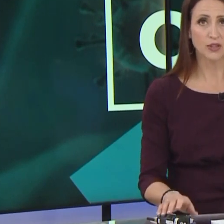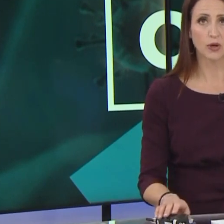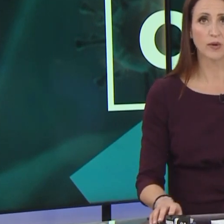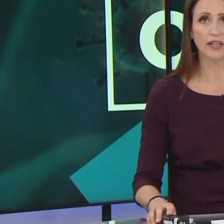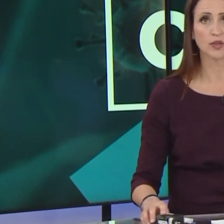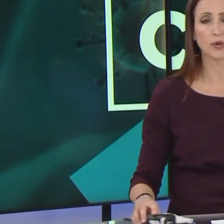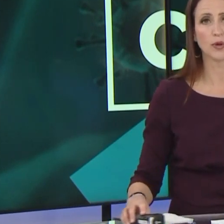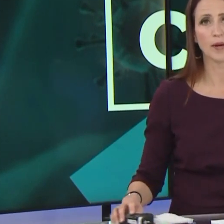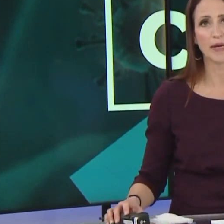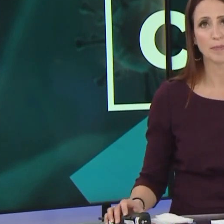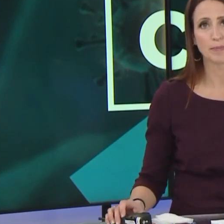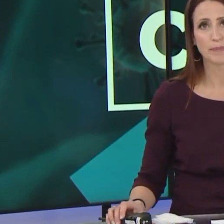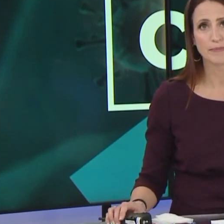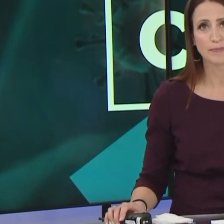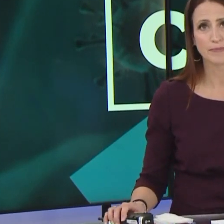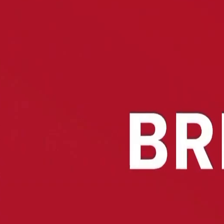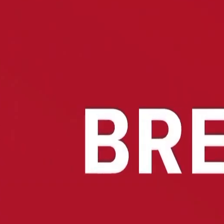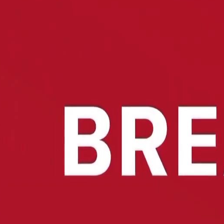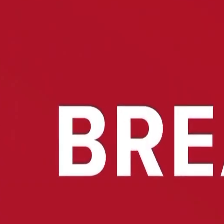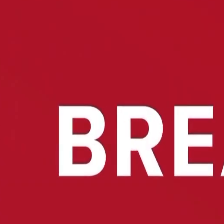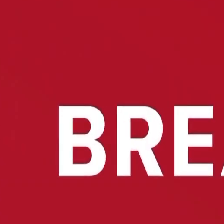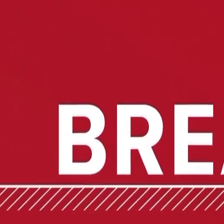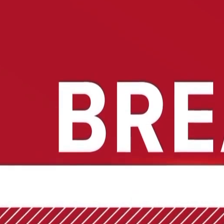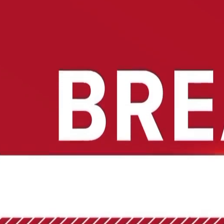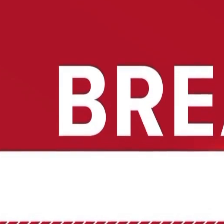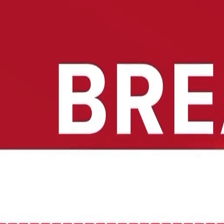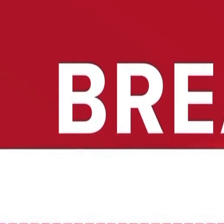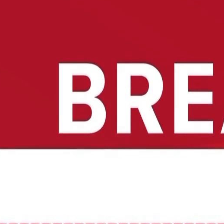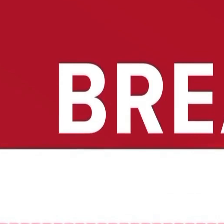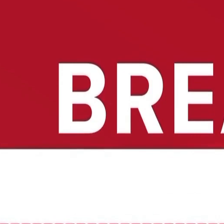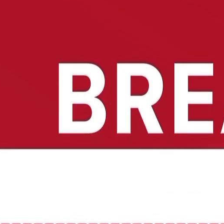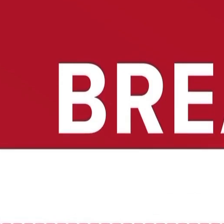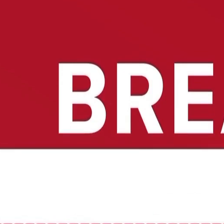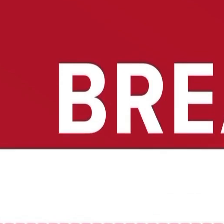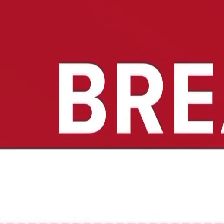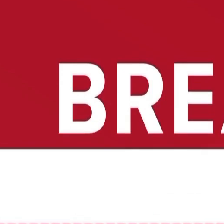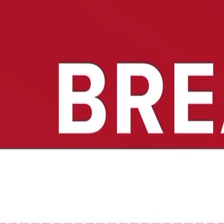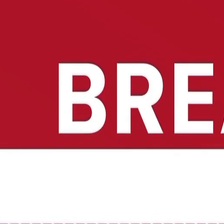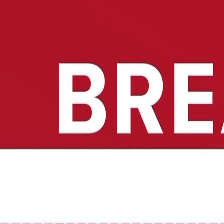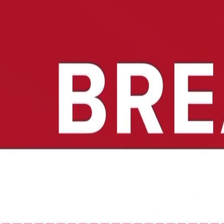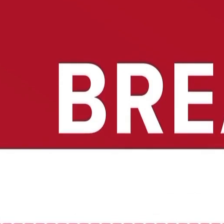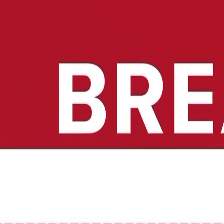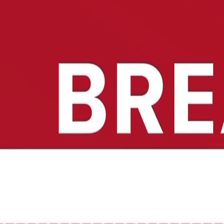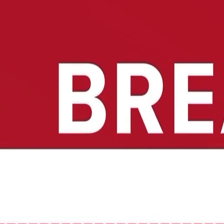it back to our regular programming.